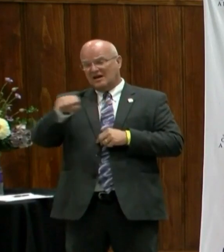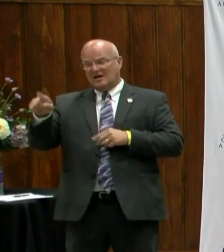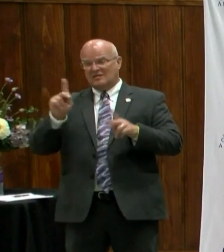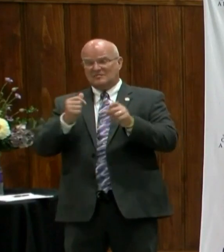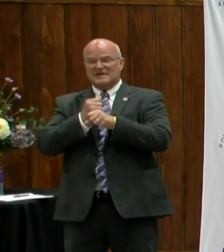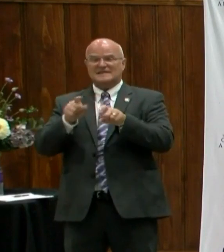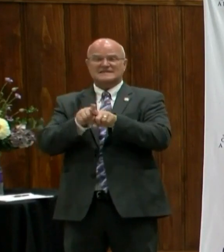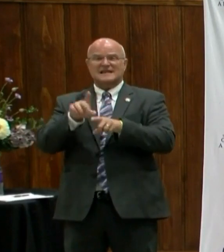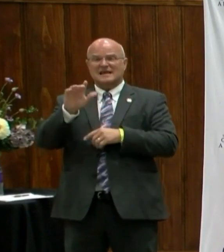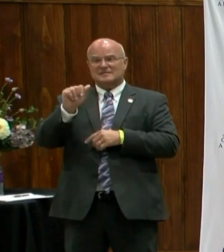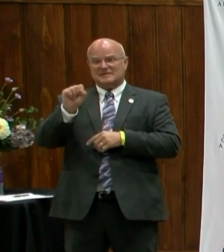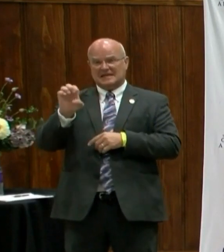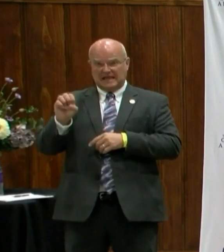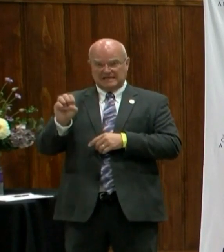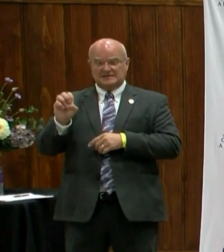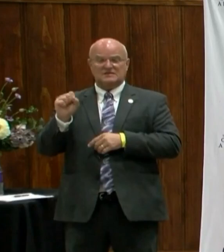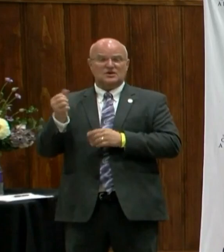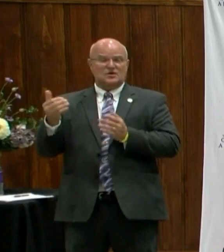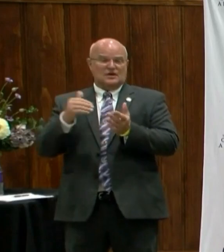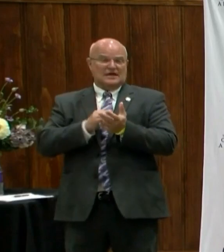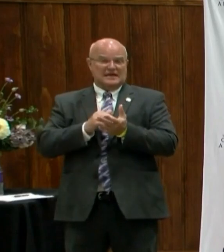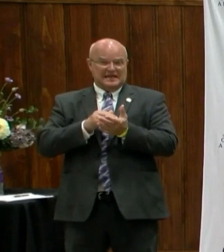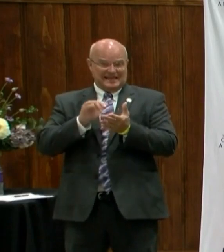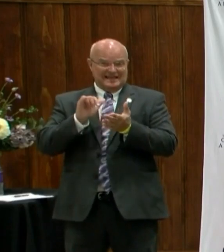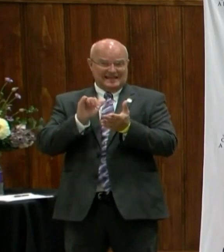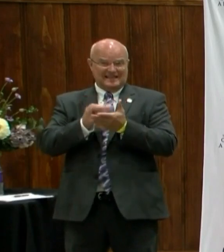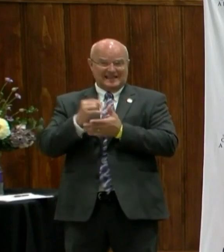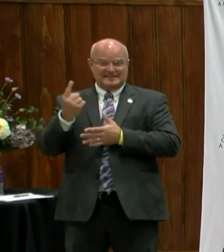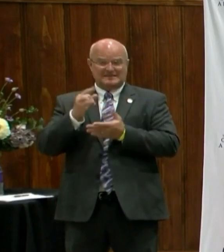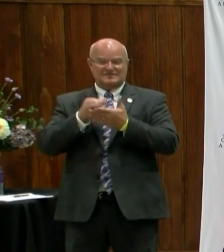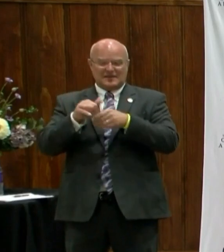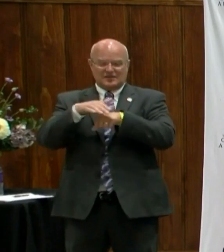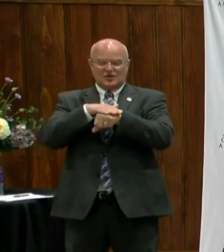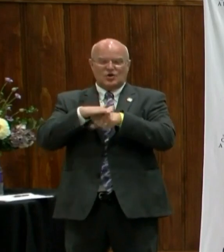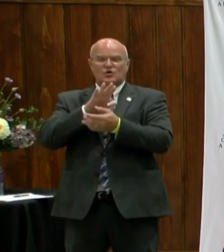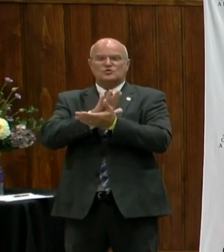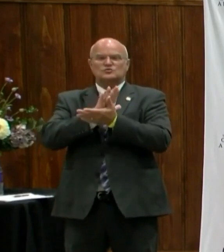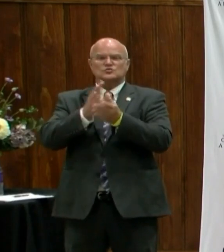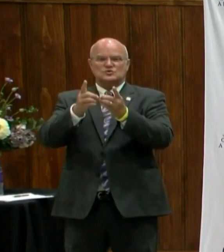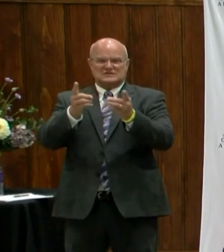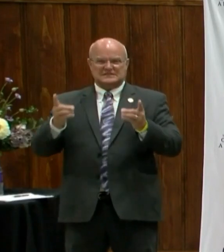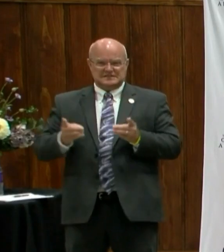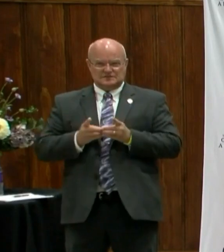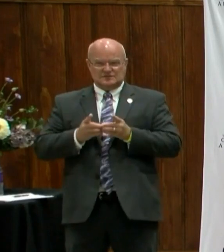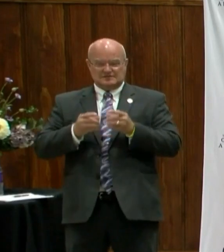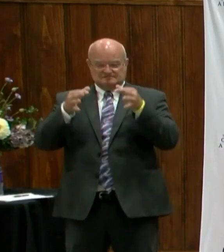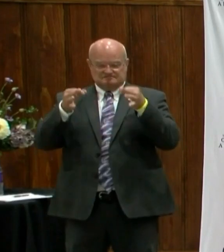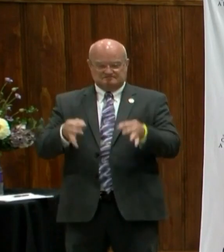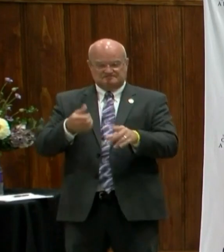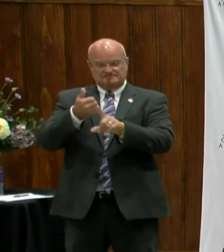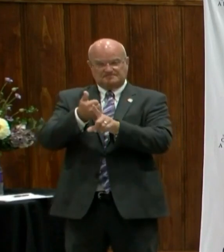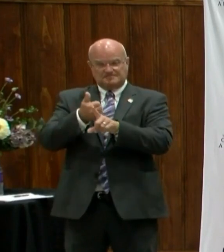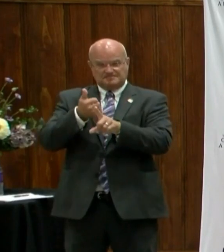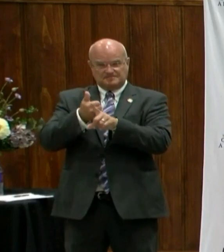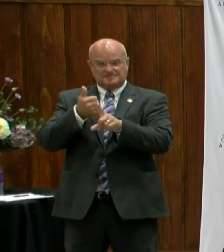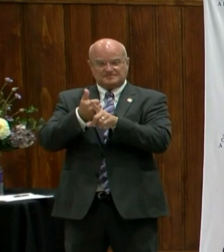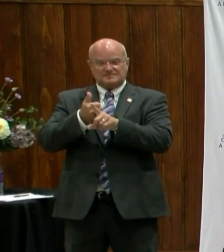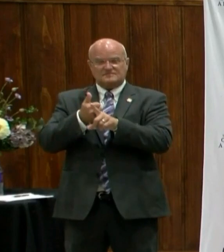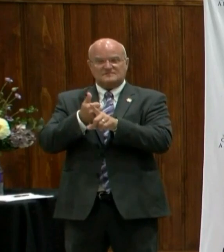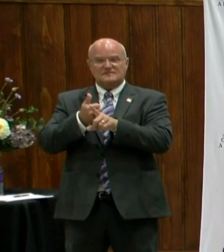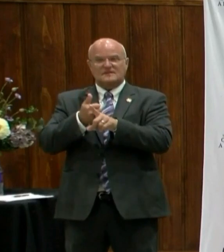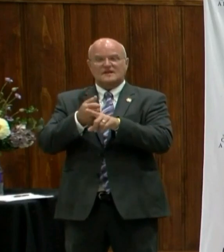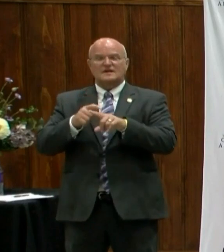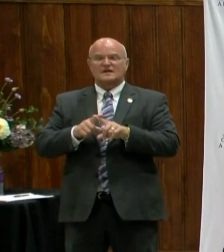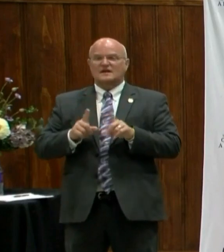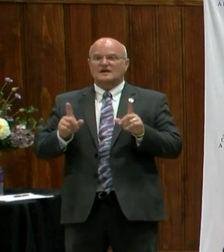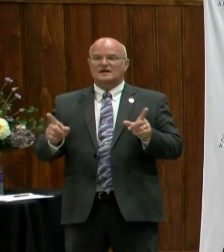case. And so, again, that's something that the local school district can make judgments